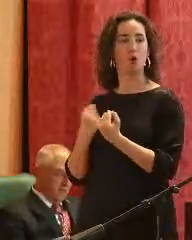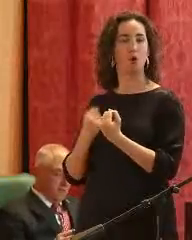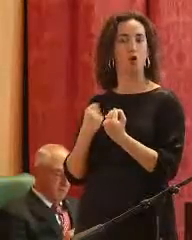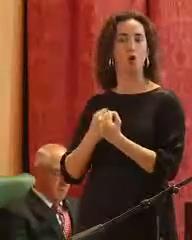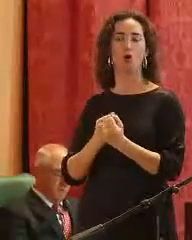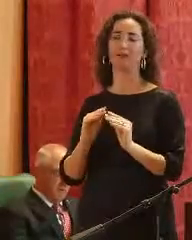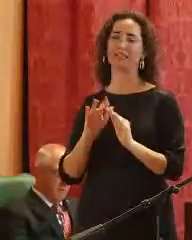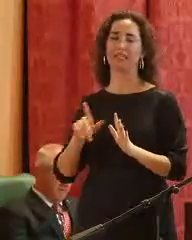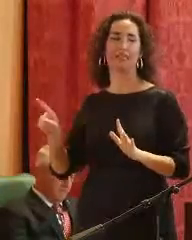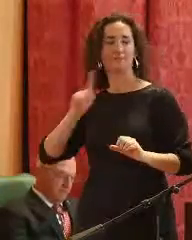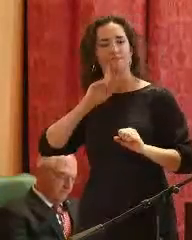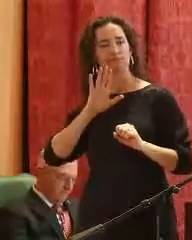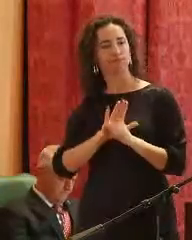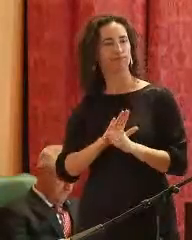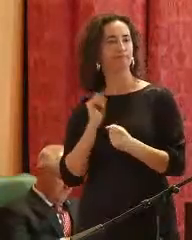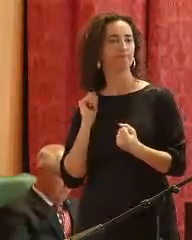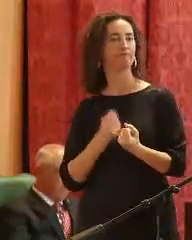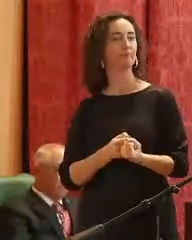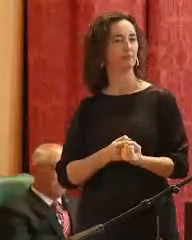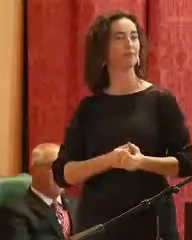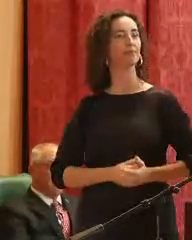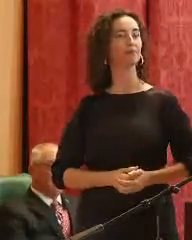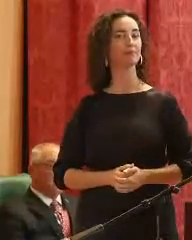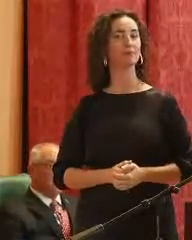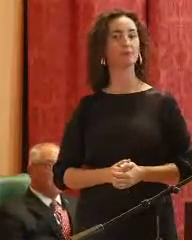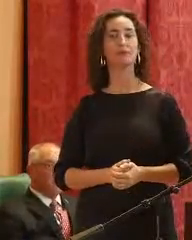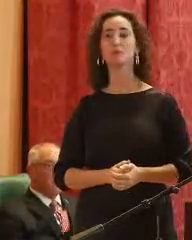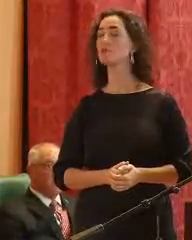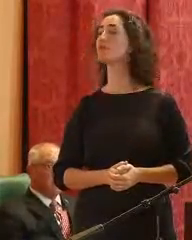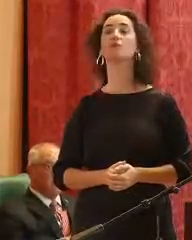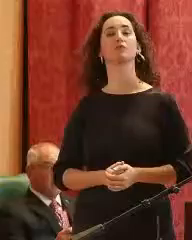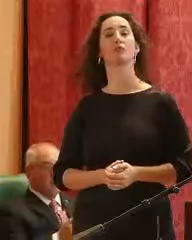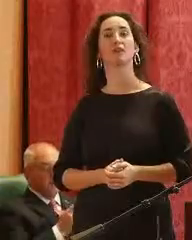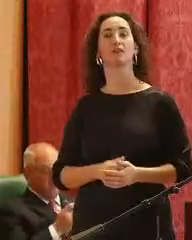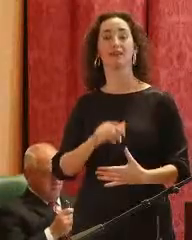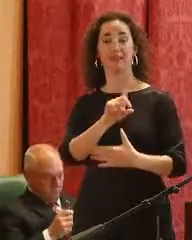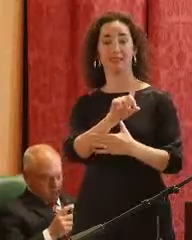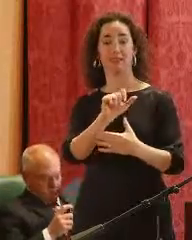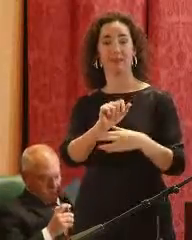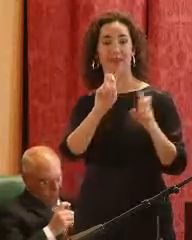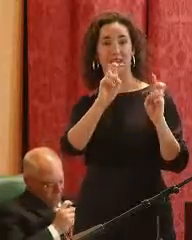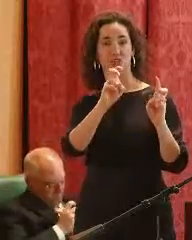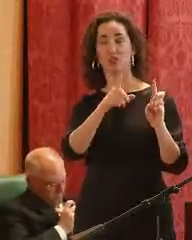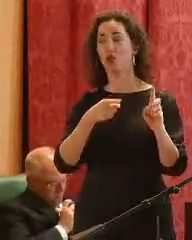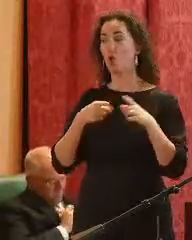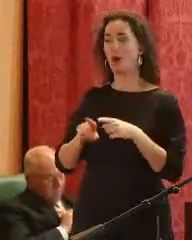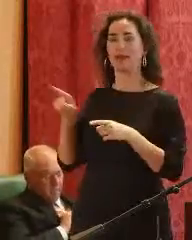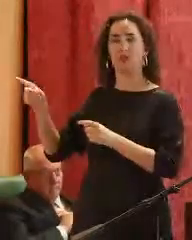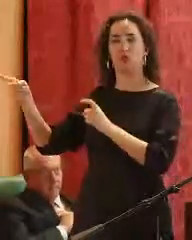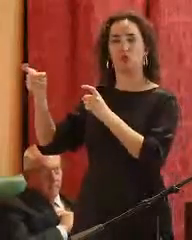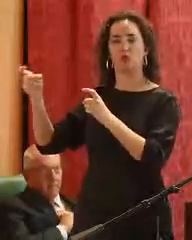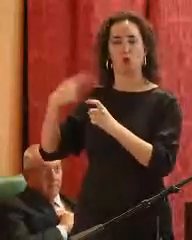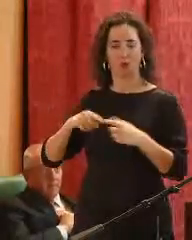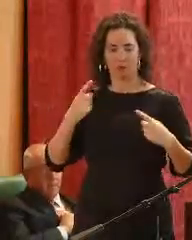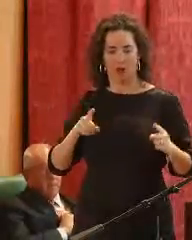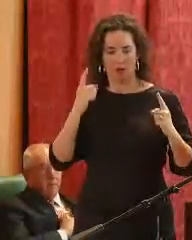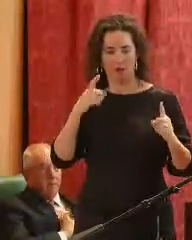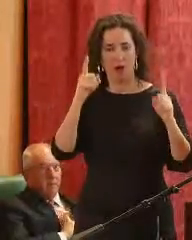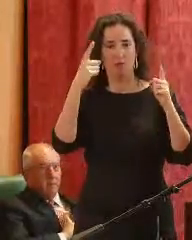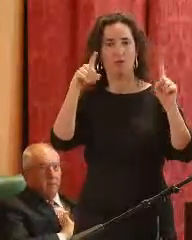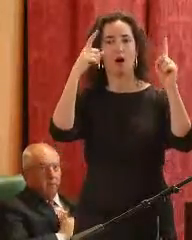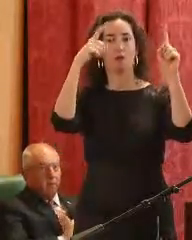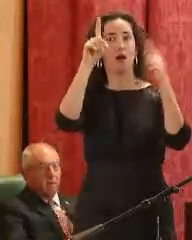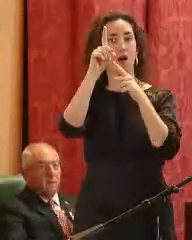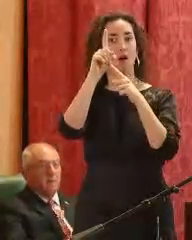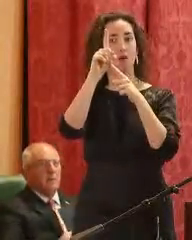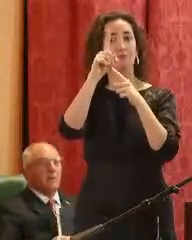demonstrates his commitment. Our accomplishments on disability issues during his administration is unmatched